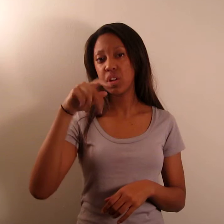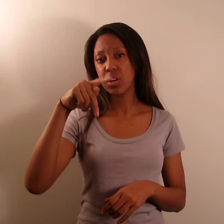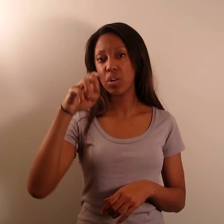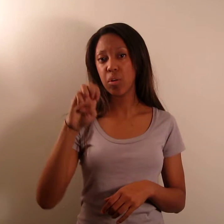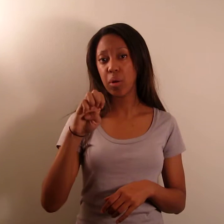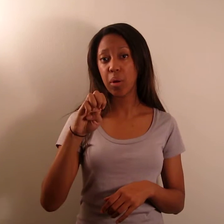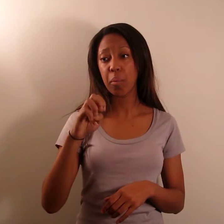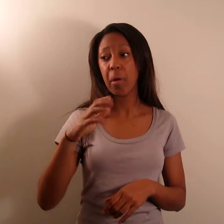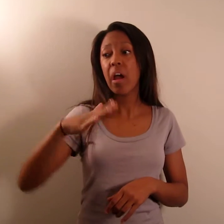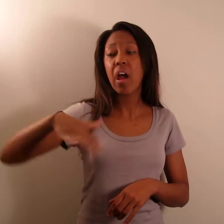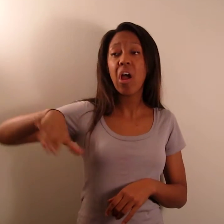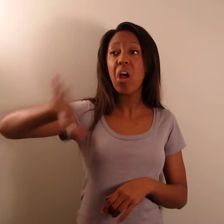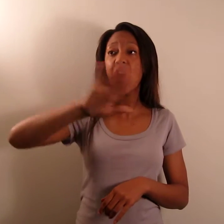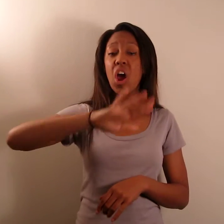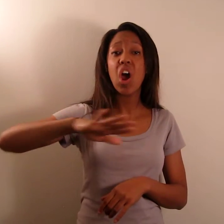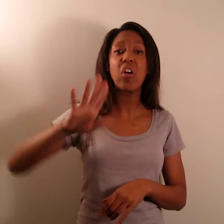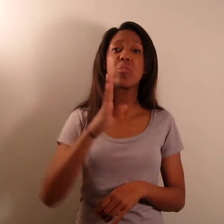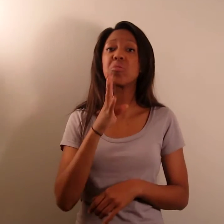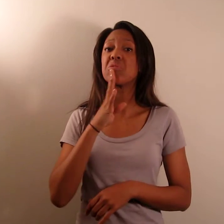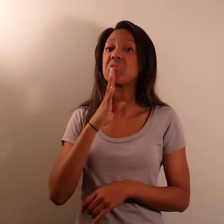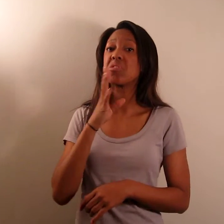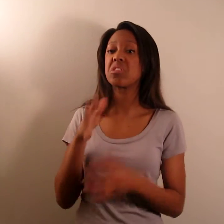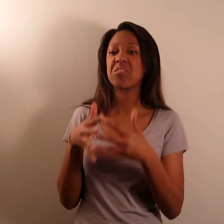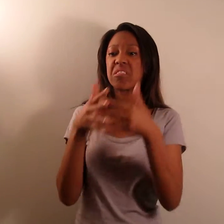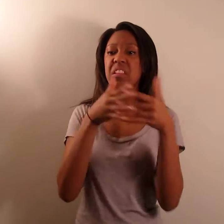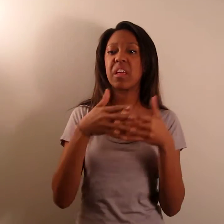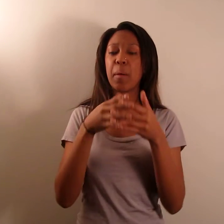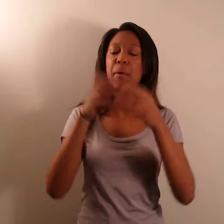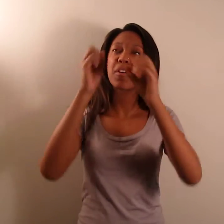it. It was the American dream, the symbol of what it was all about.